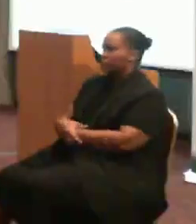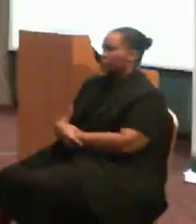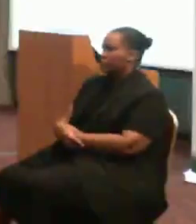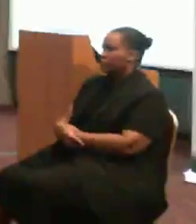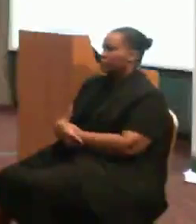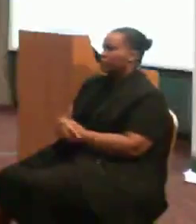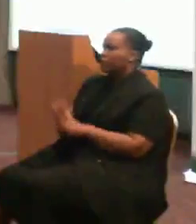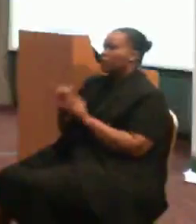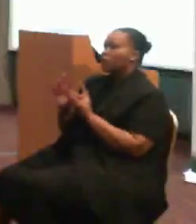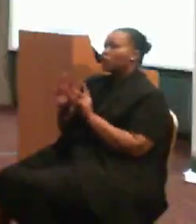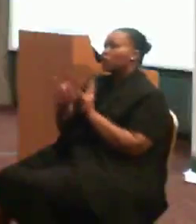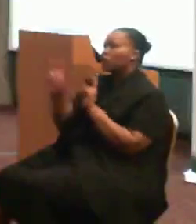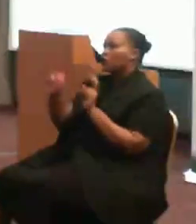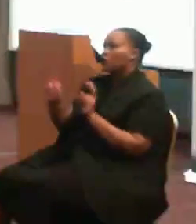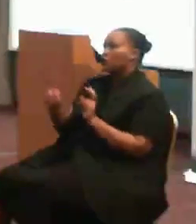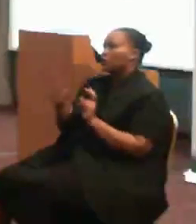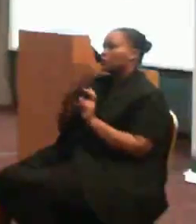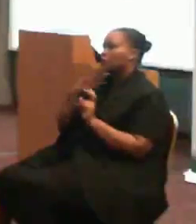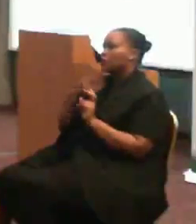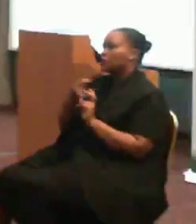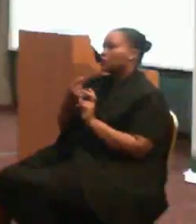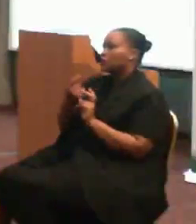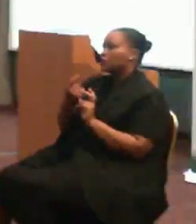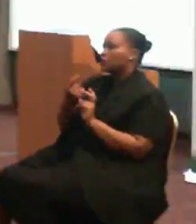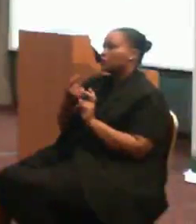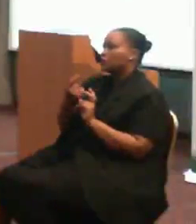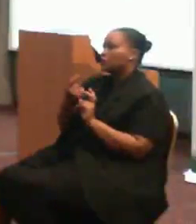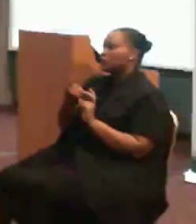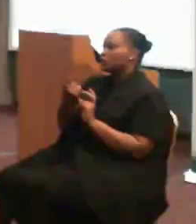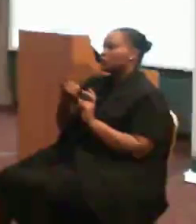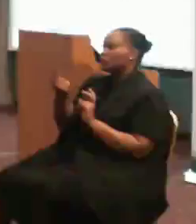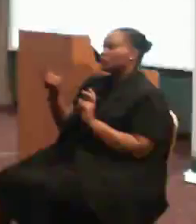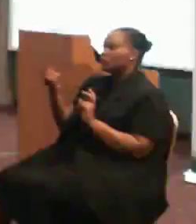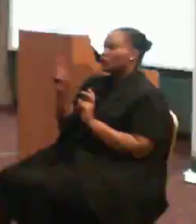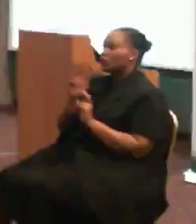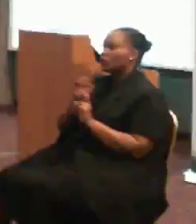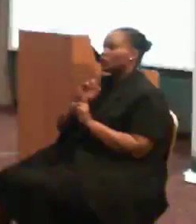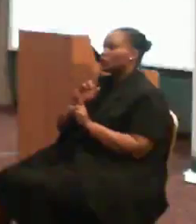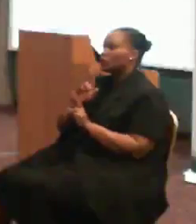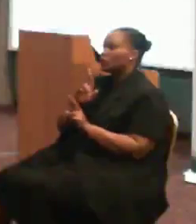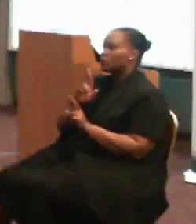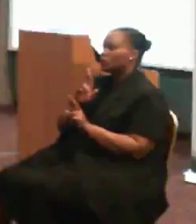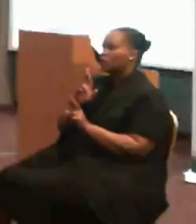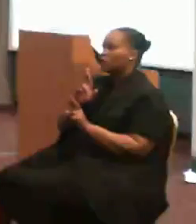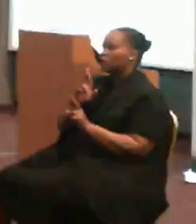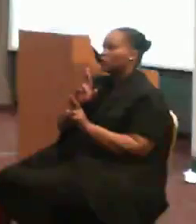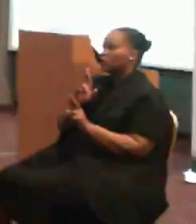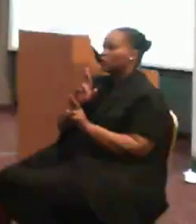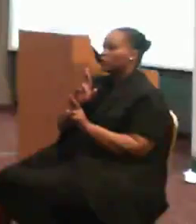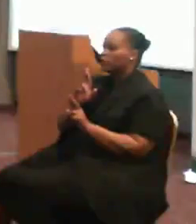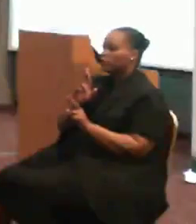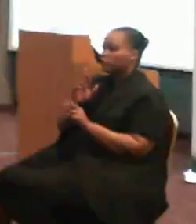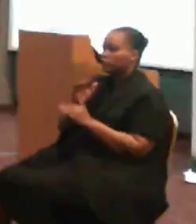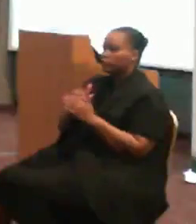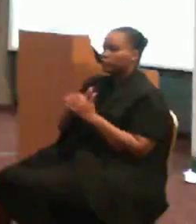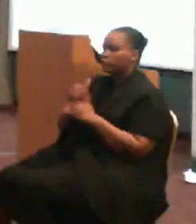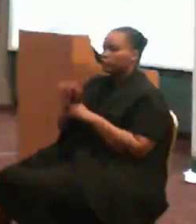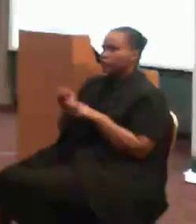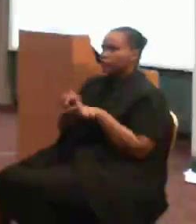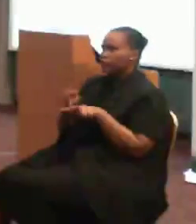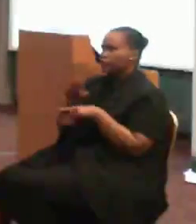All right, ESCOM, can you please then provide responses? We'll have a second round of